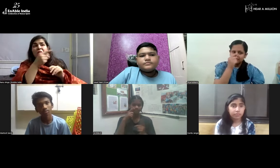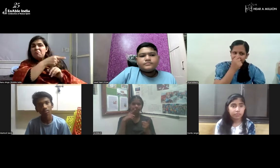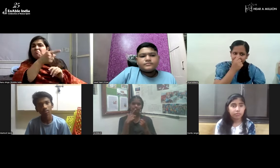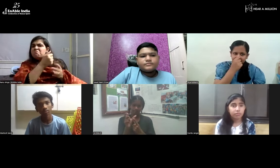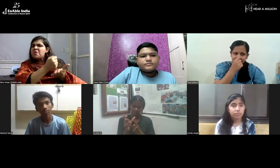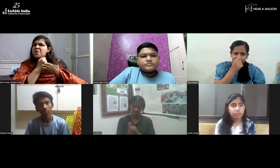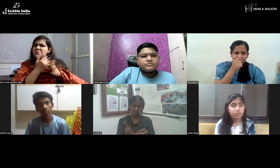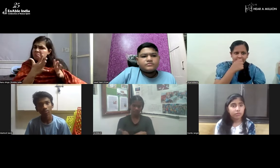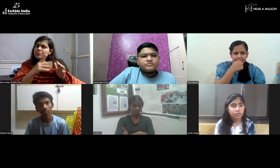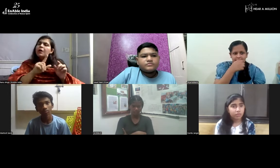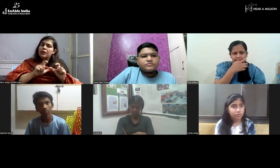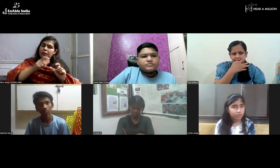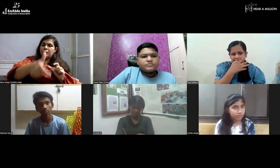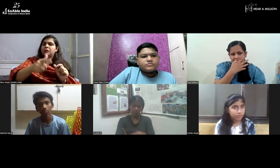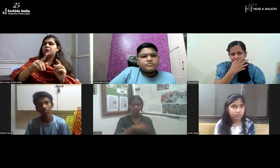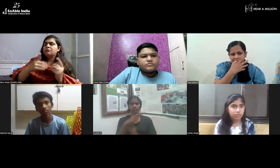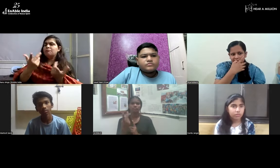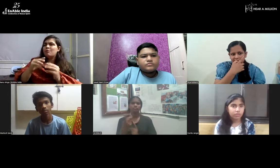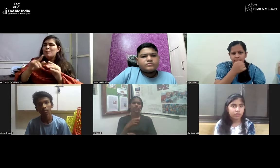similar to the first question we had. So,